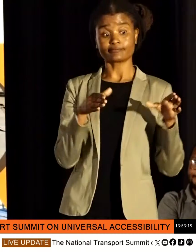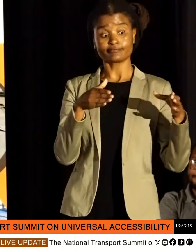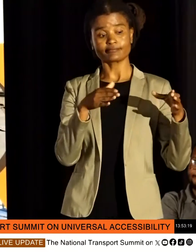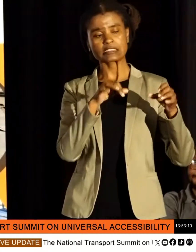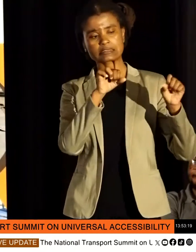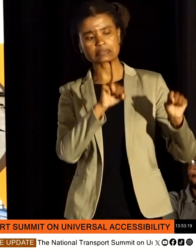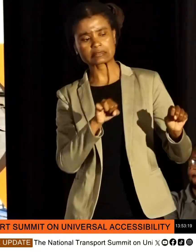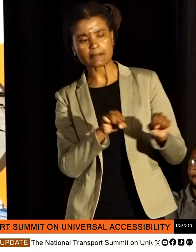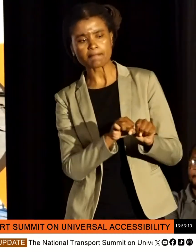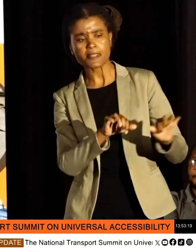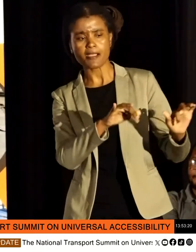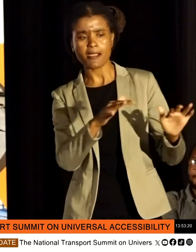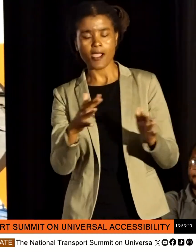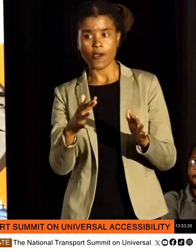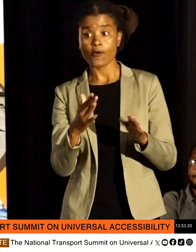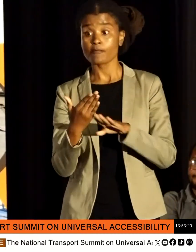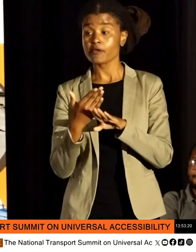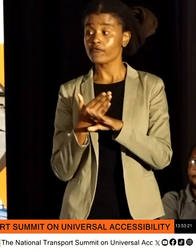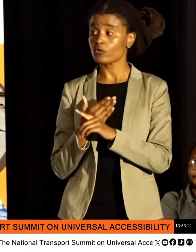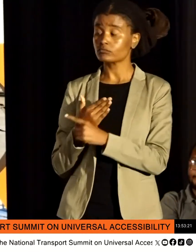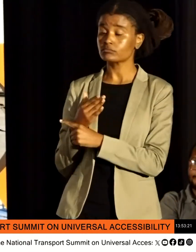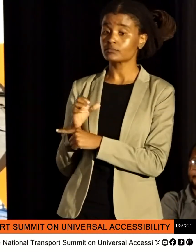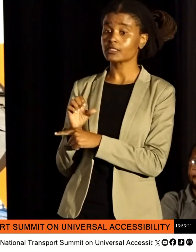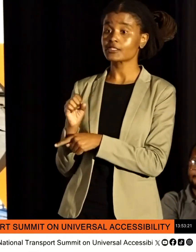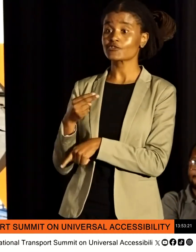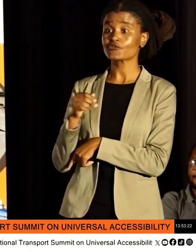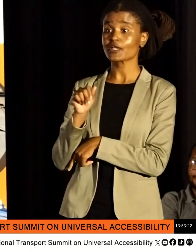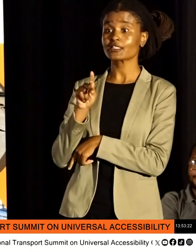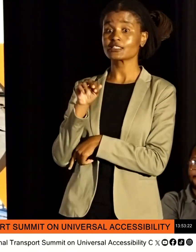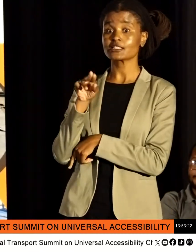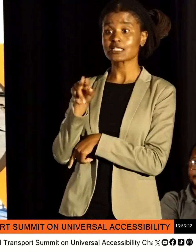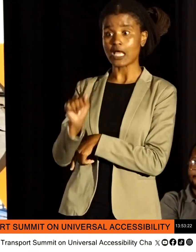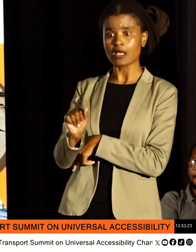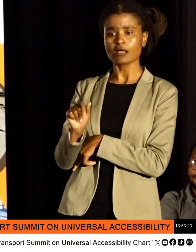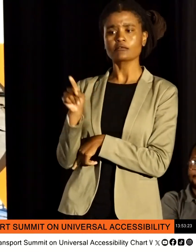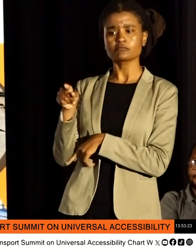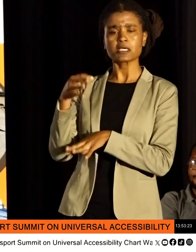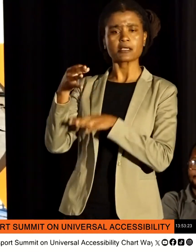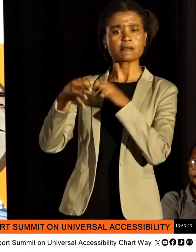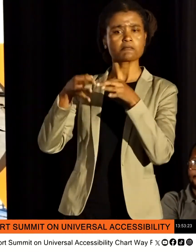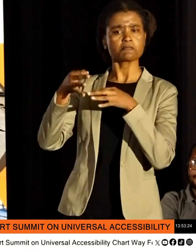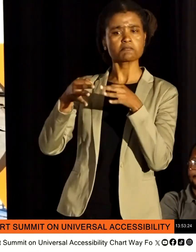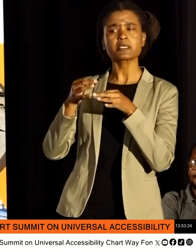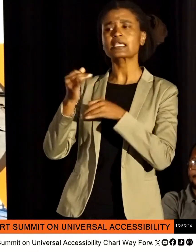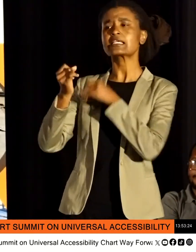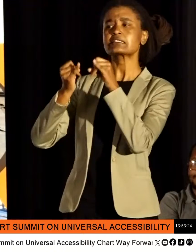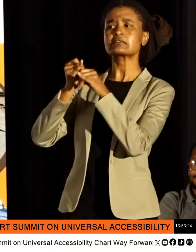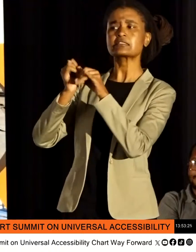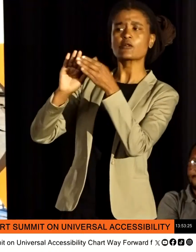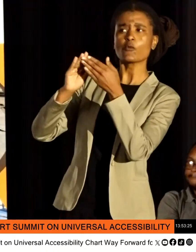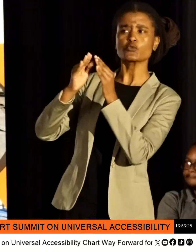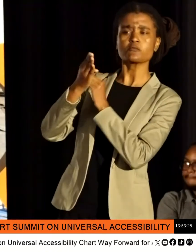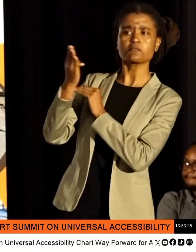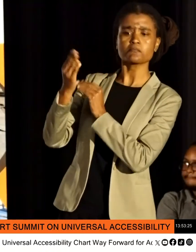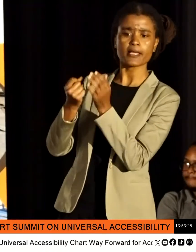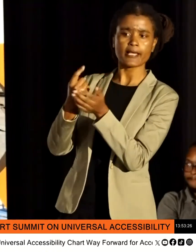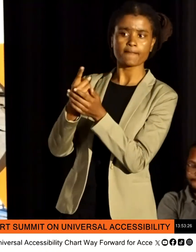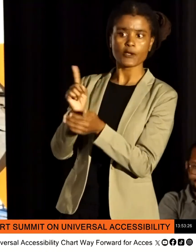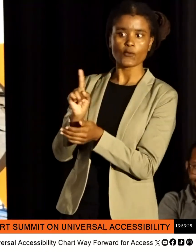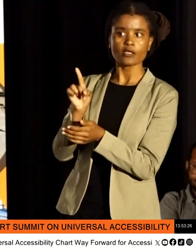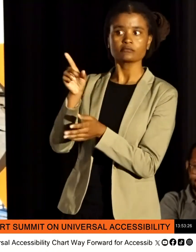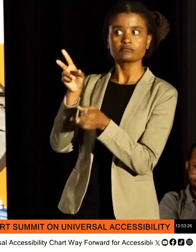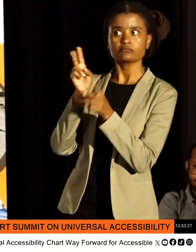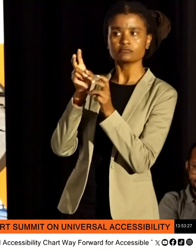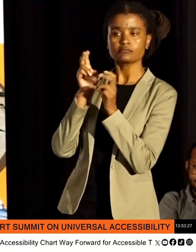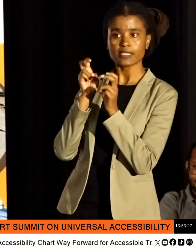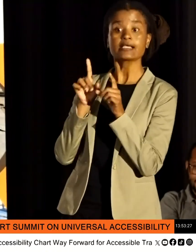wonderful examples of what is happening in the international community. I've also had wonderful experiences whenever